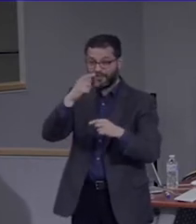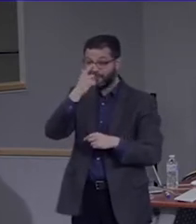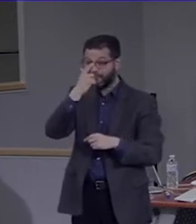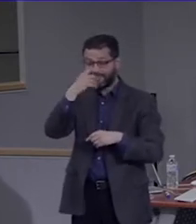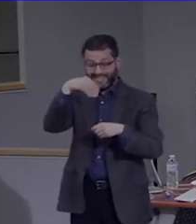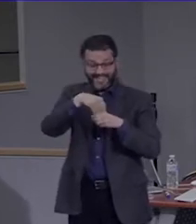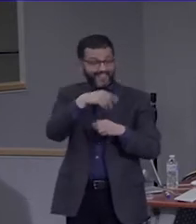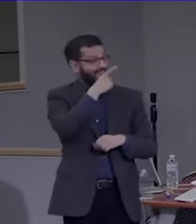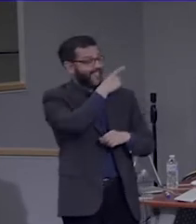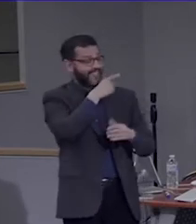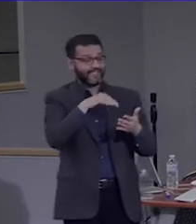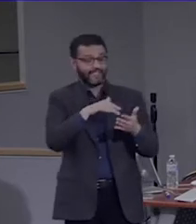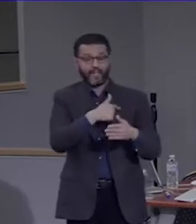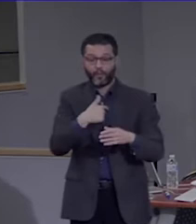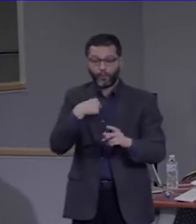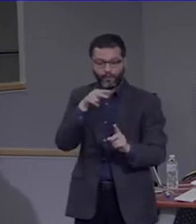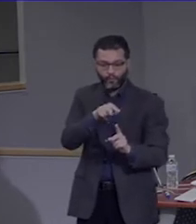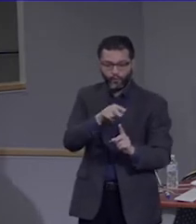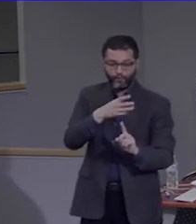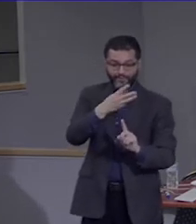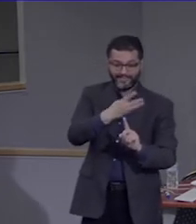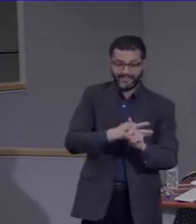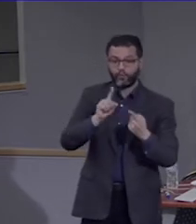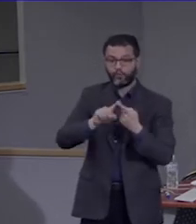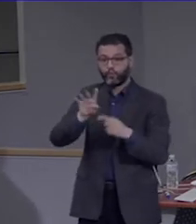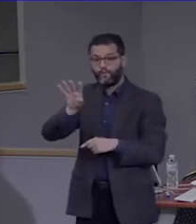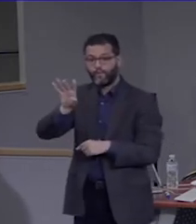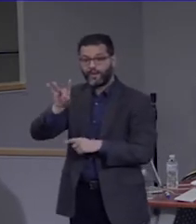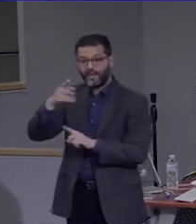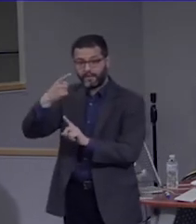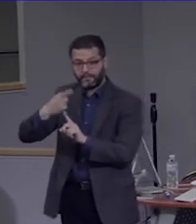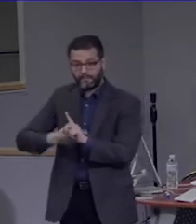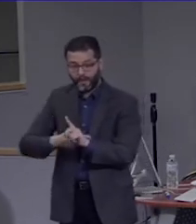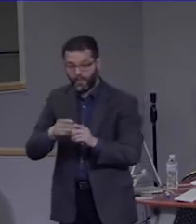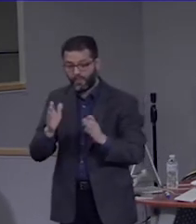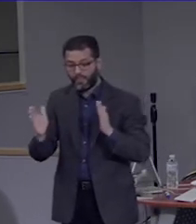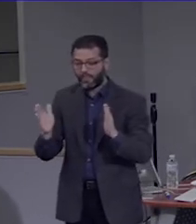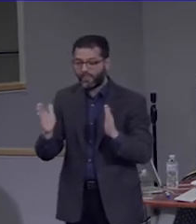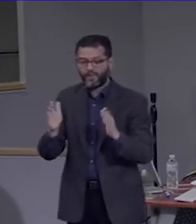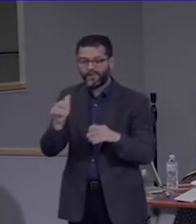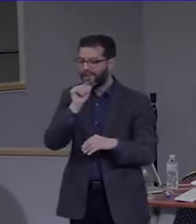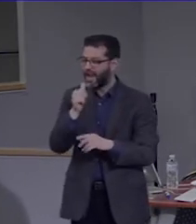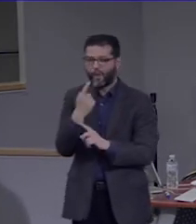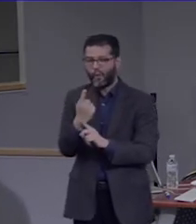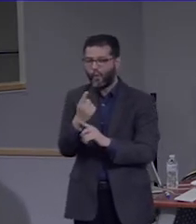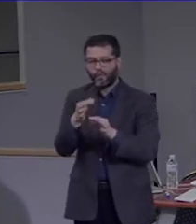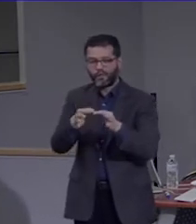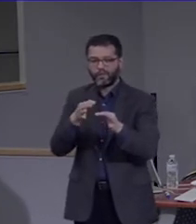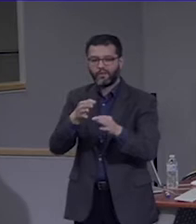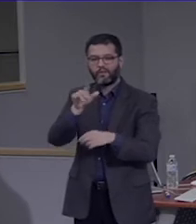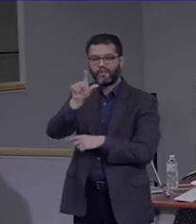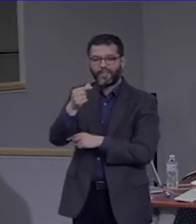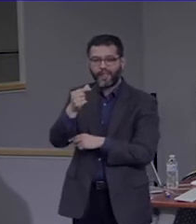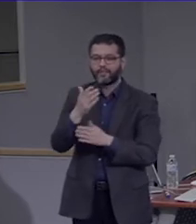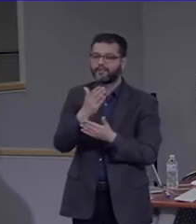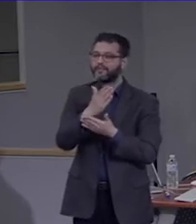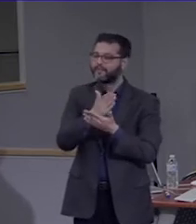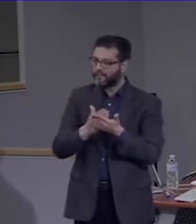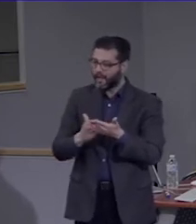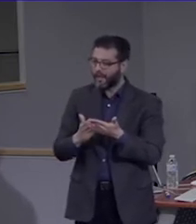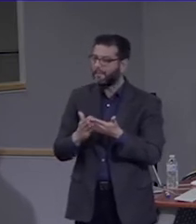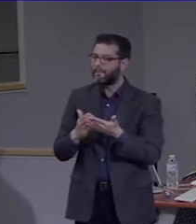from six to 48 months it wasn't just a lag some of the components